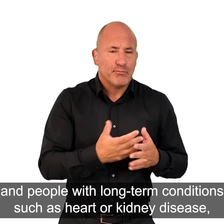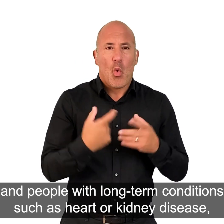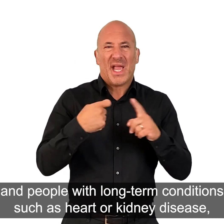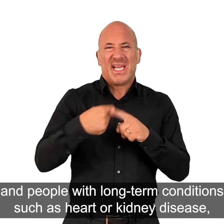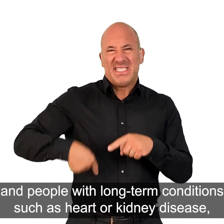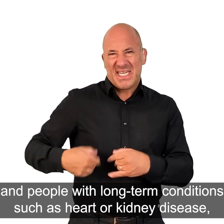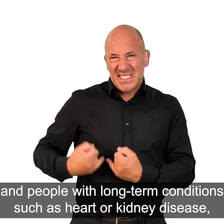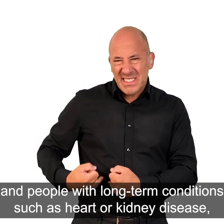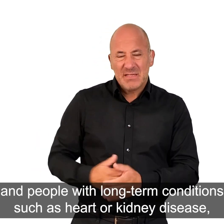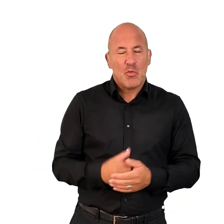disease,